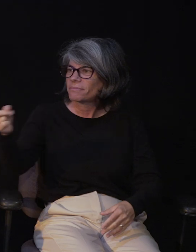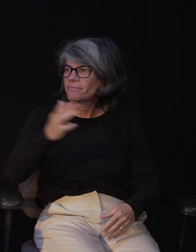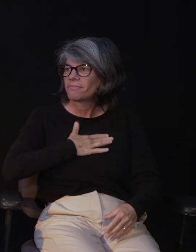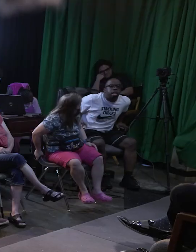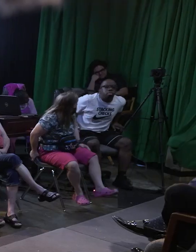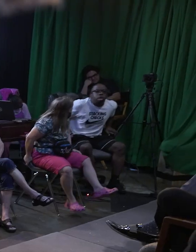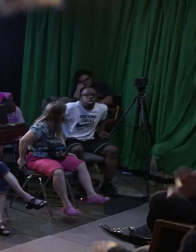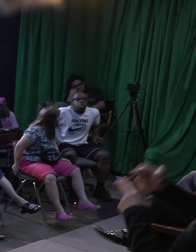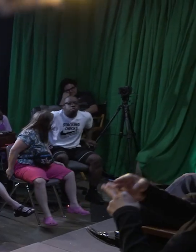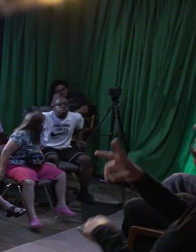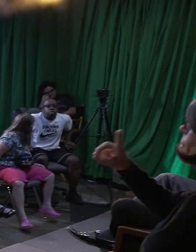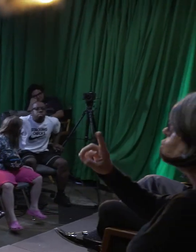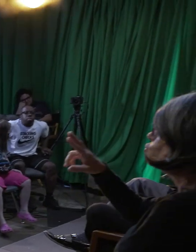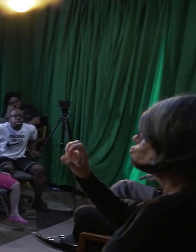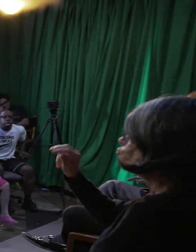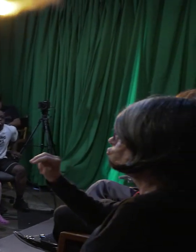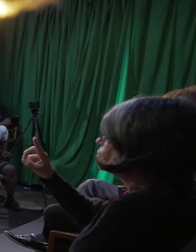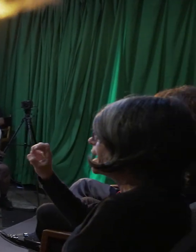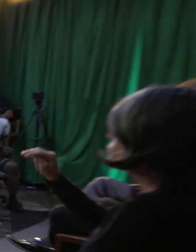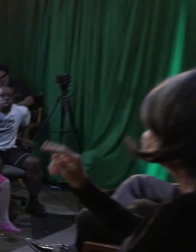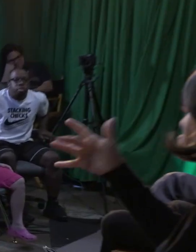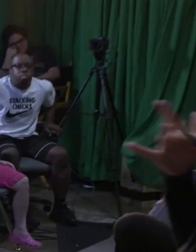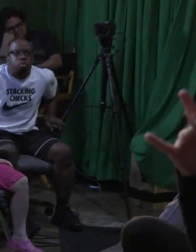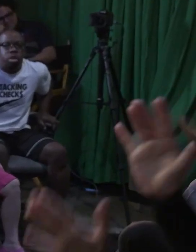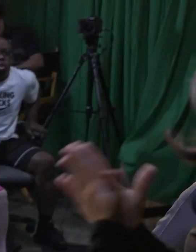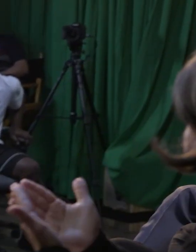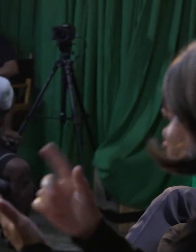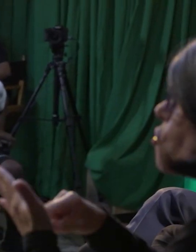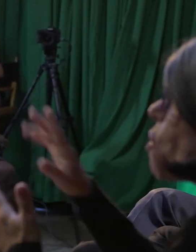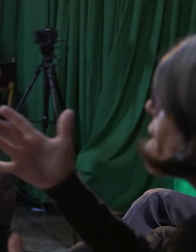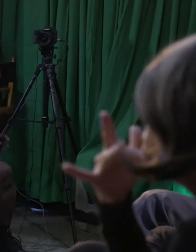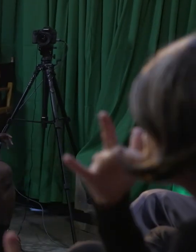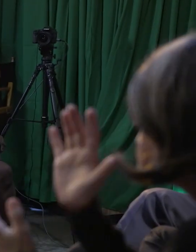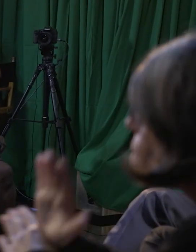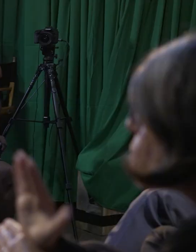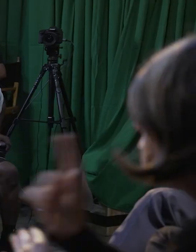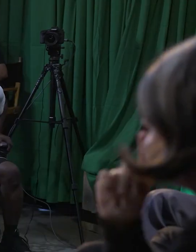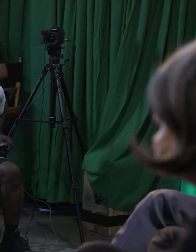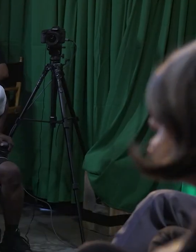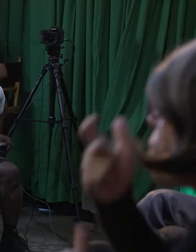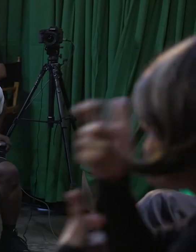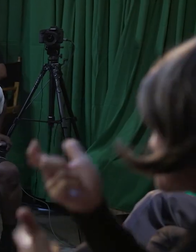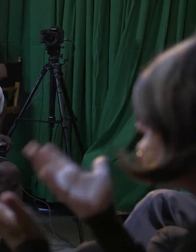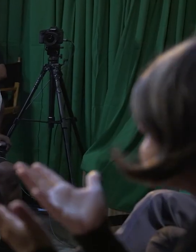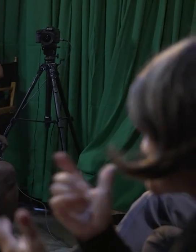name is DRESDEN. What's your favorite book and what's your favorite movie you like to watch?